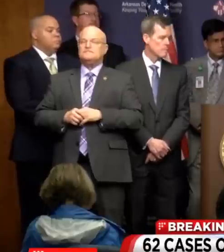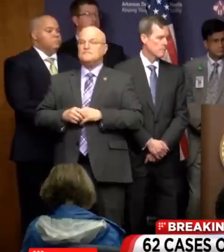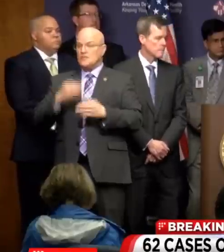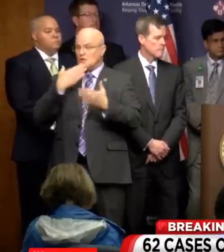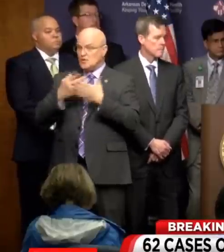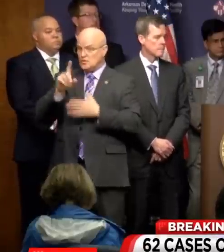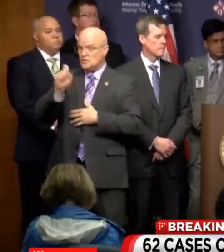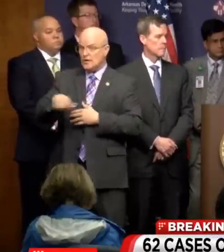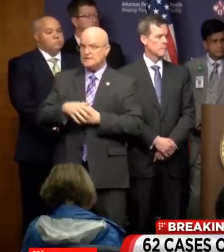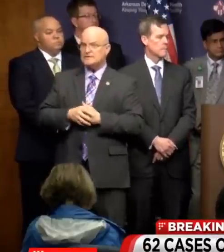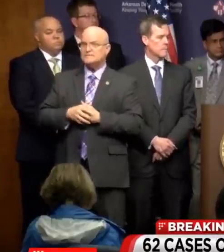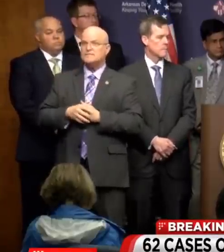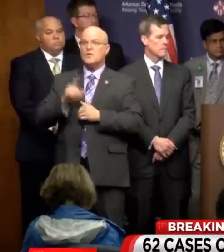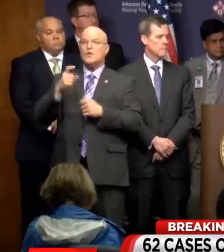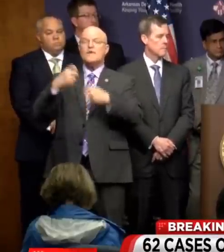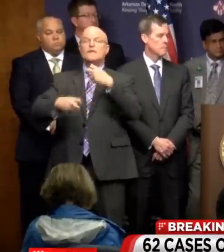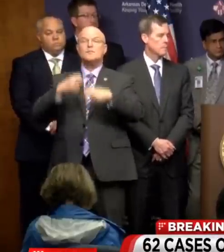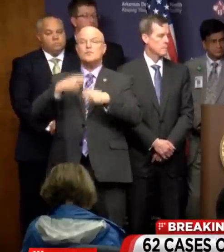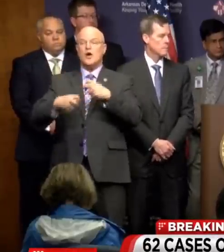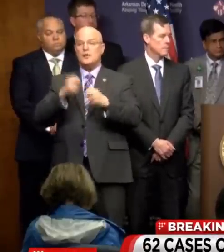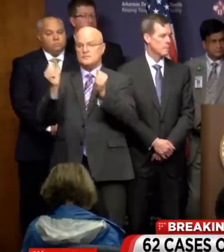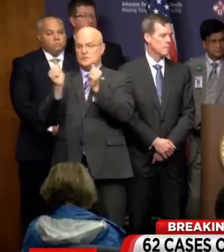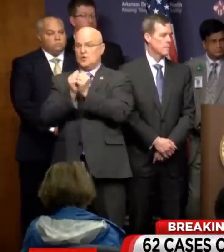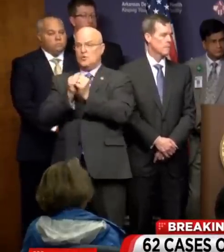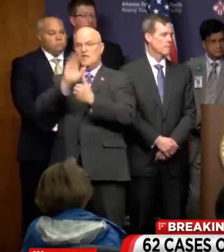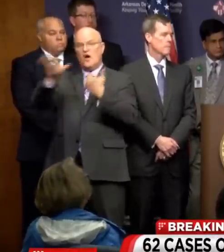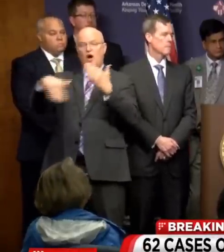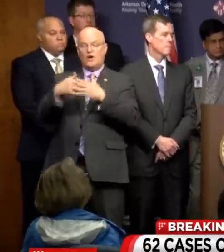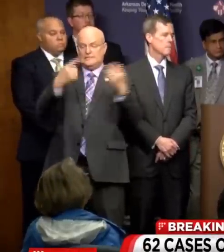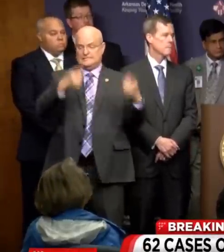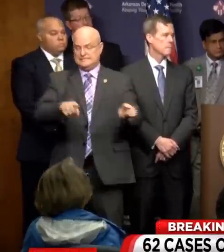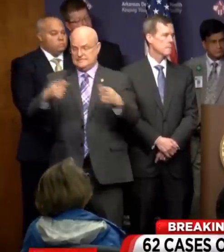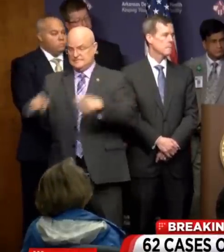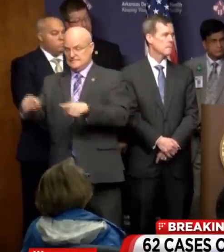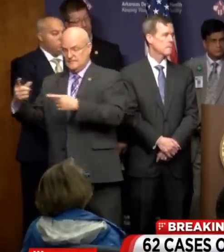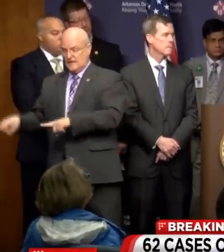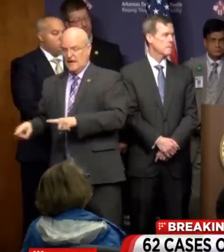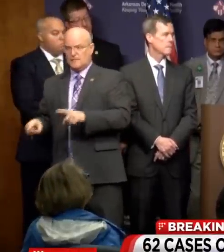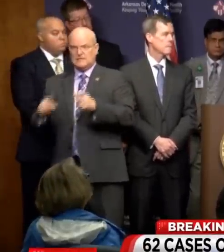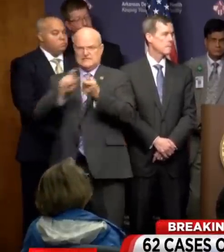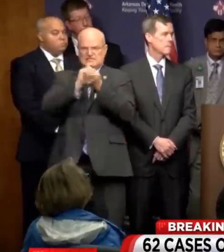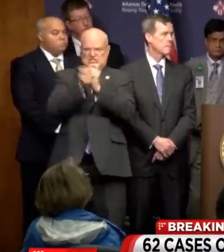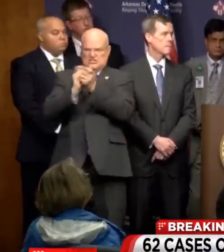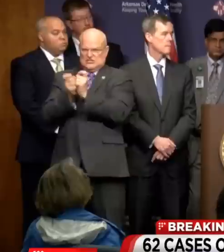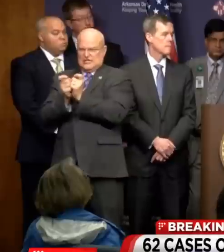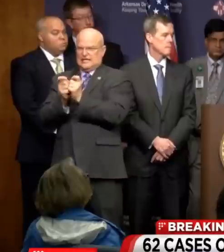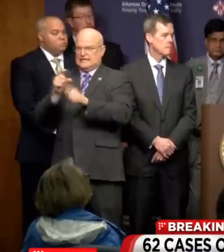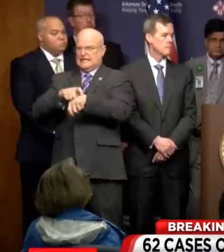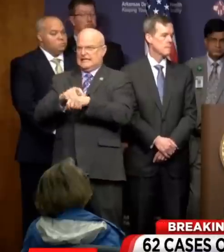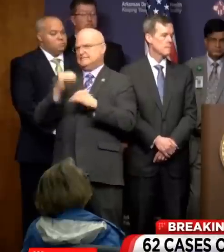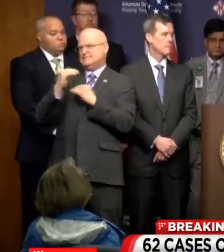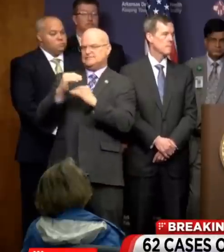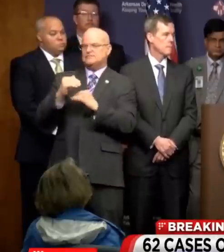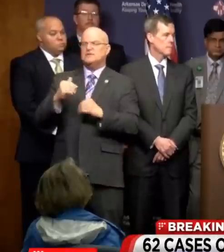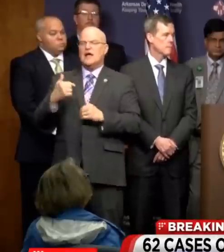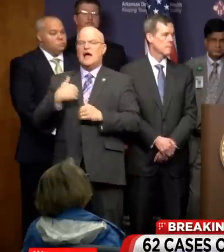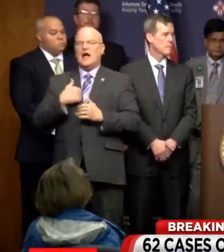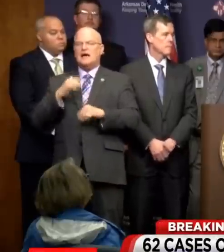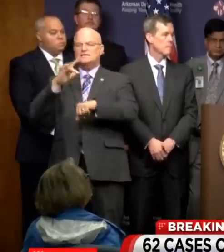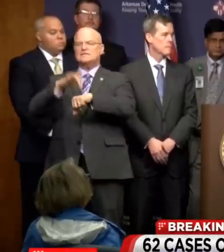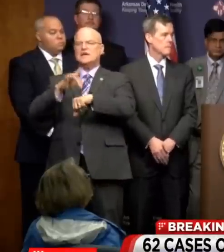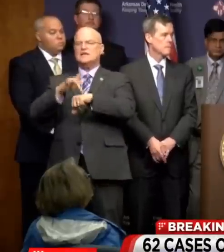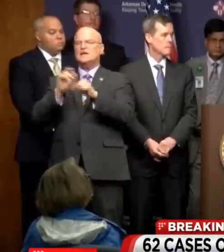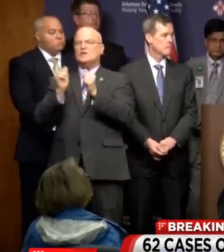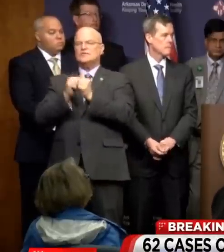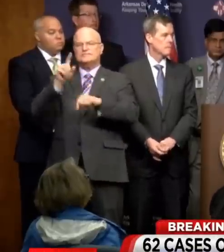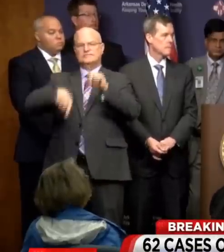That's a great question. And one of the big problems with all that's happened is there's been so much change in so little time. I've been in touch